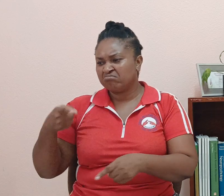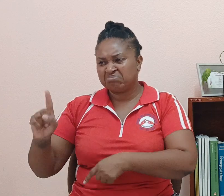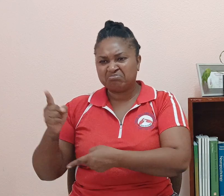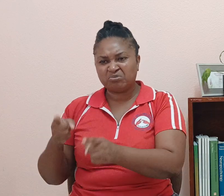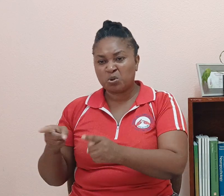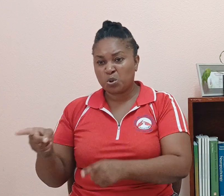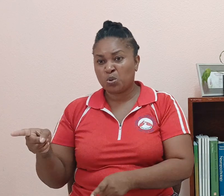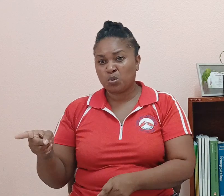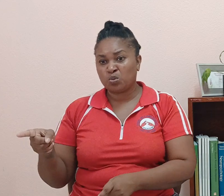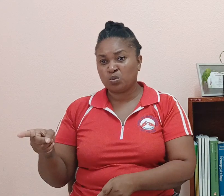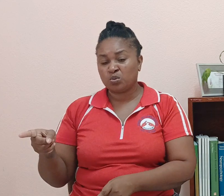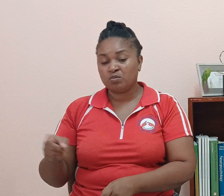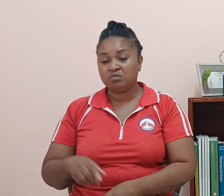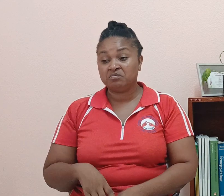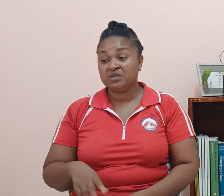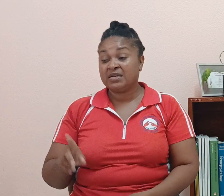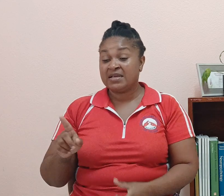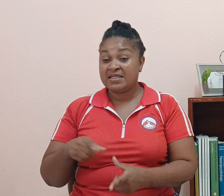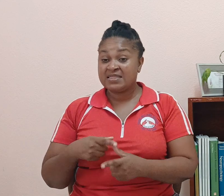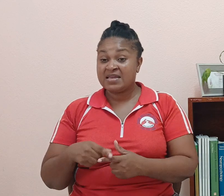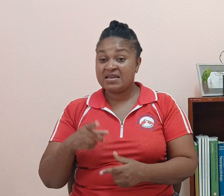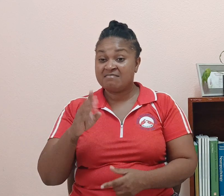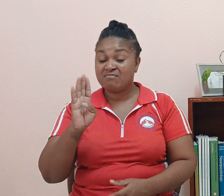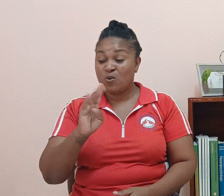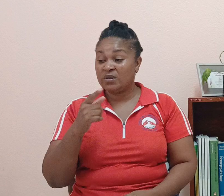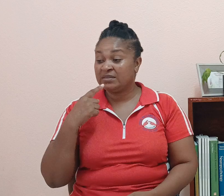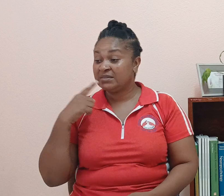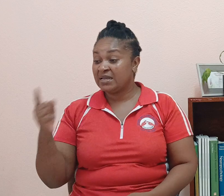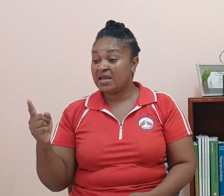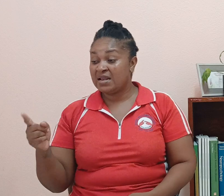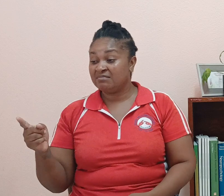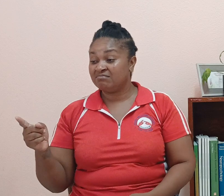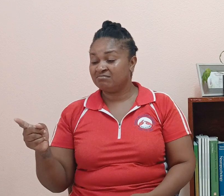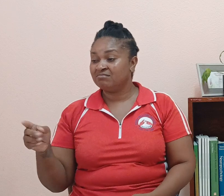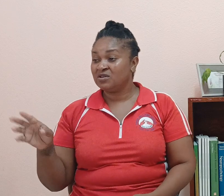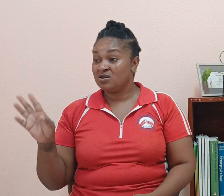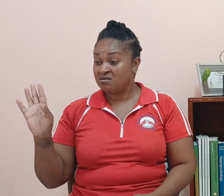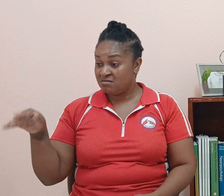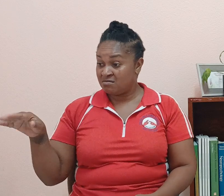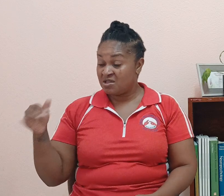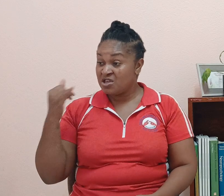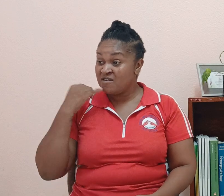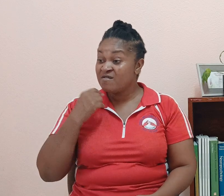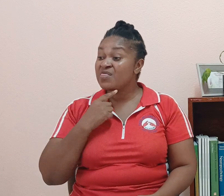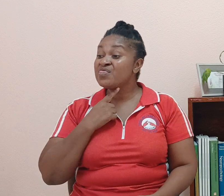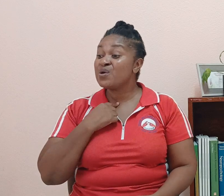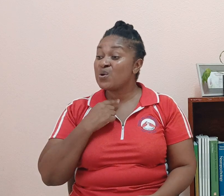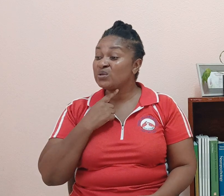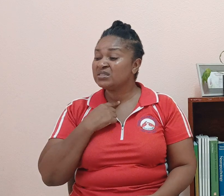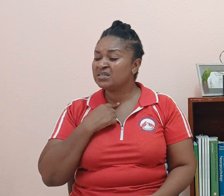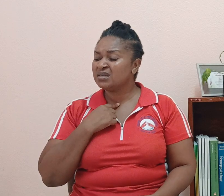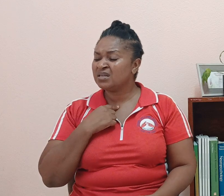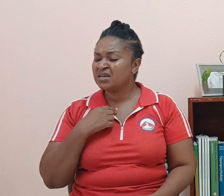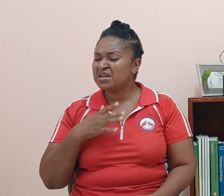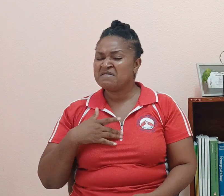her that when she was thirsty, she should feel free to drink water